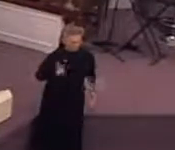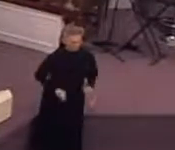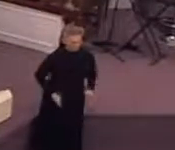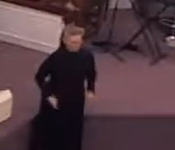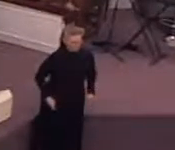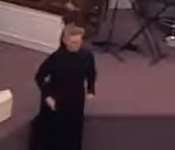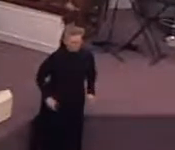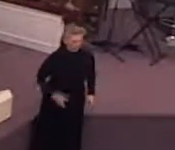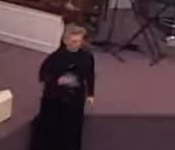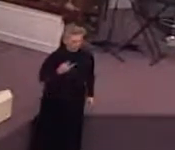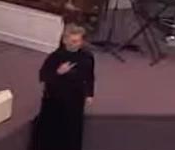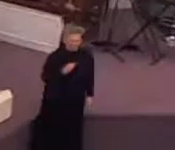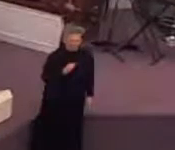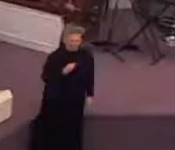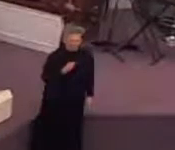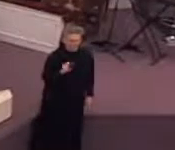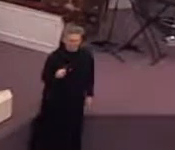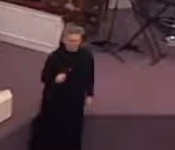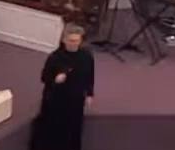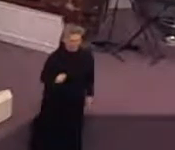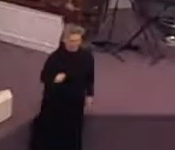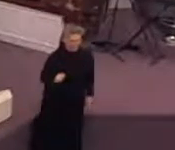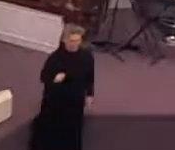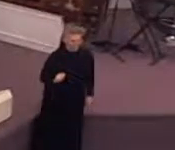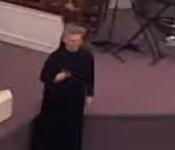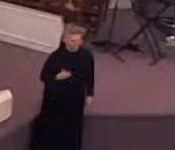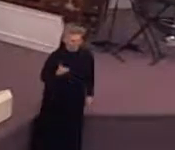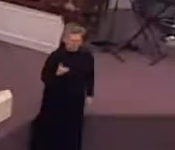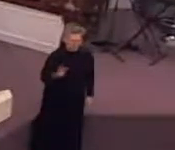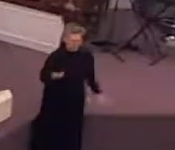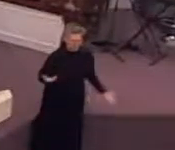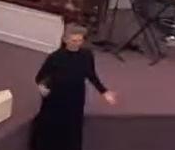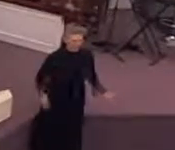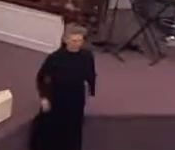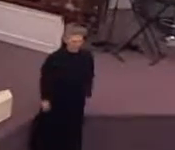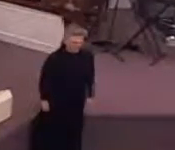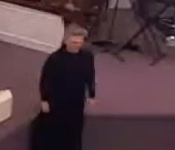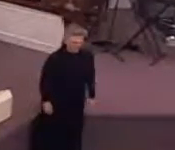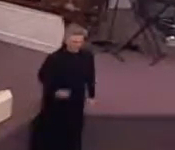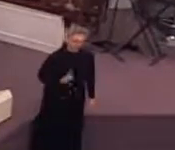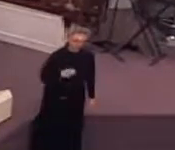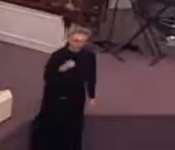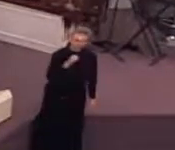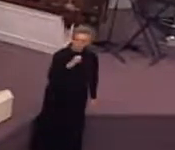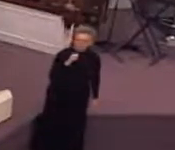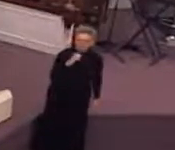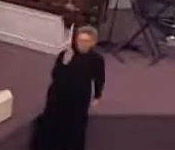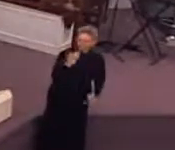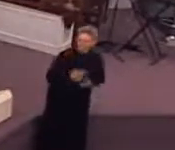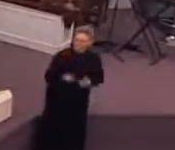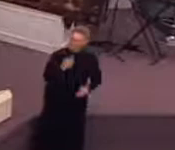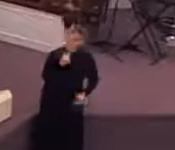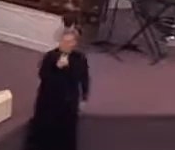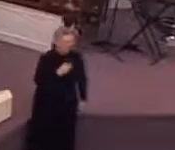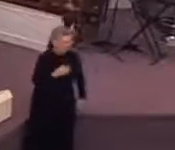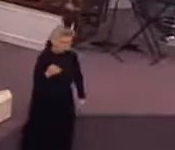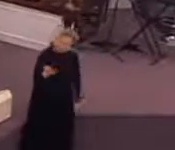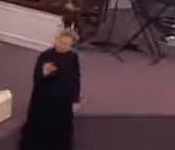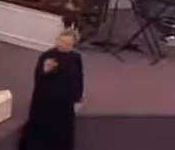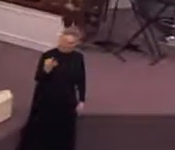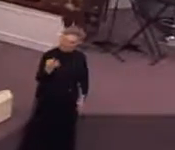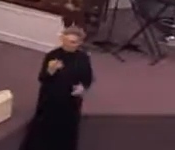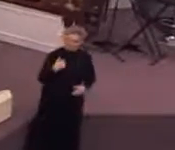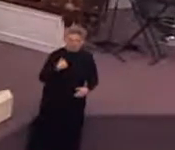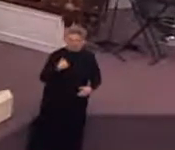Got to cut the fat. Got to do something. I'm looking for somebody to say, Pastor,